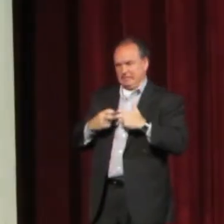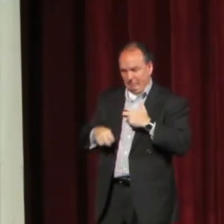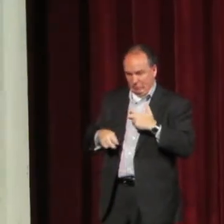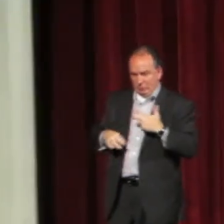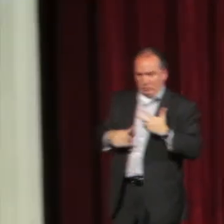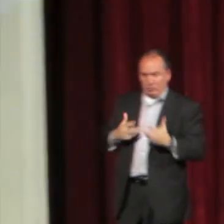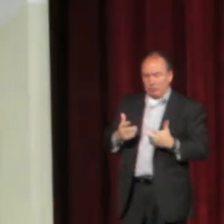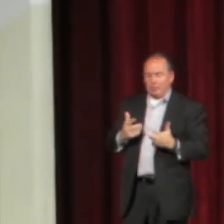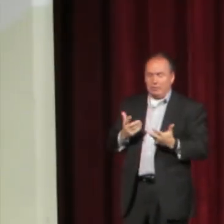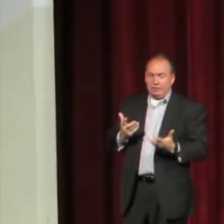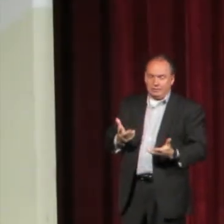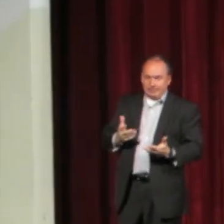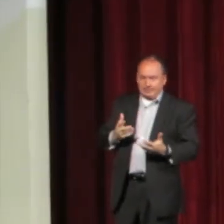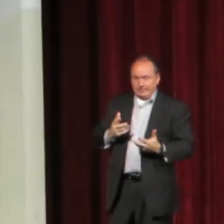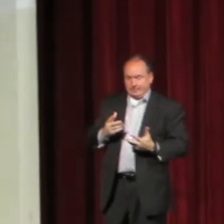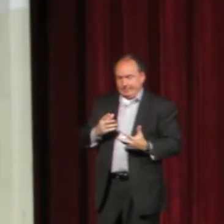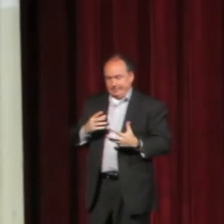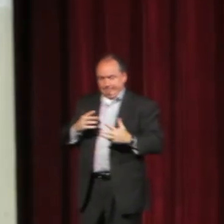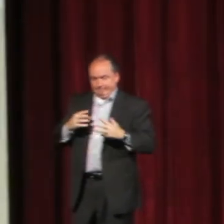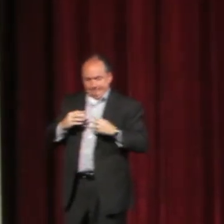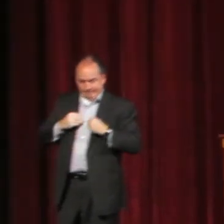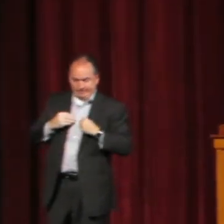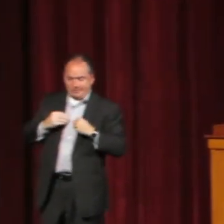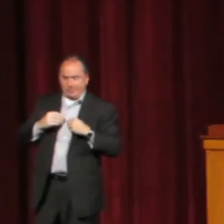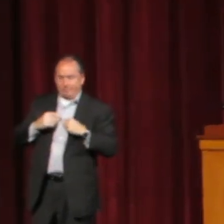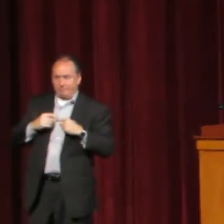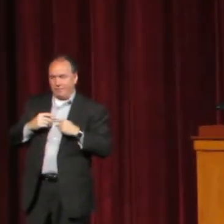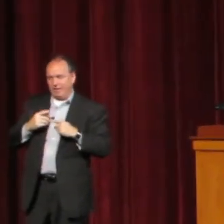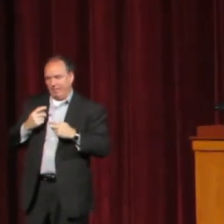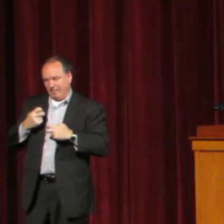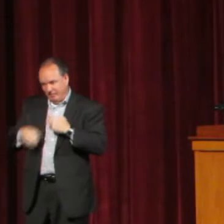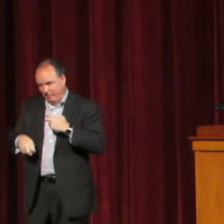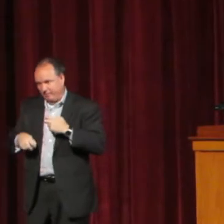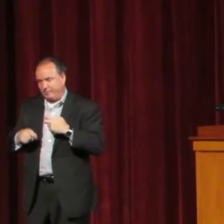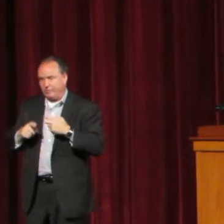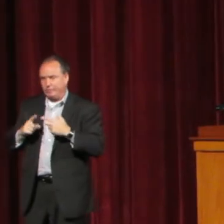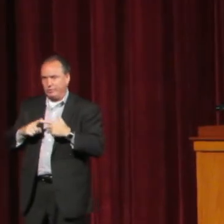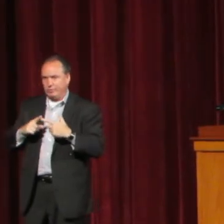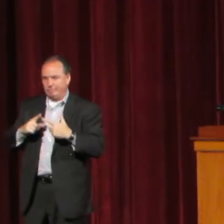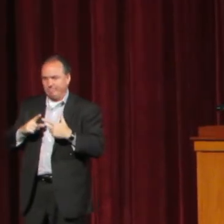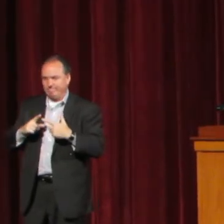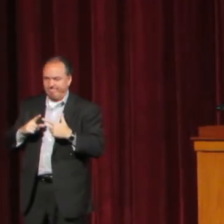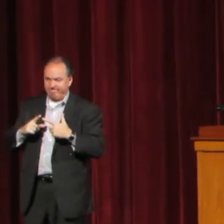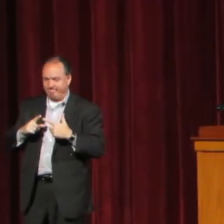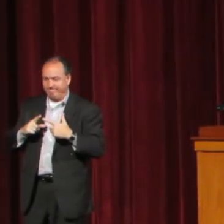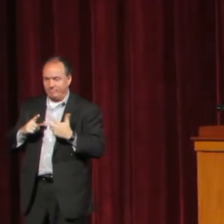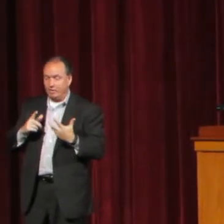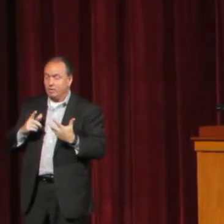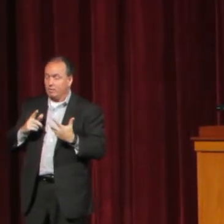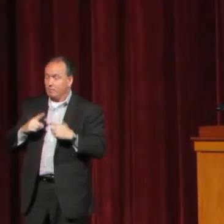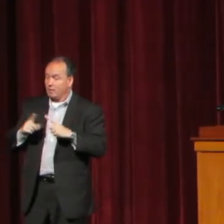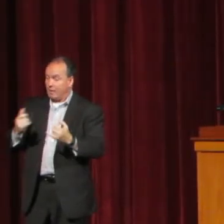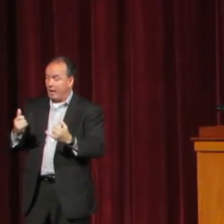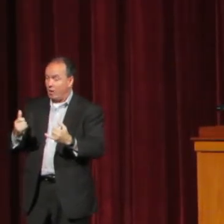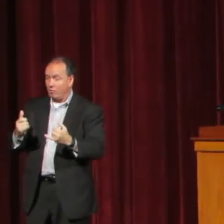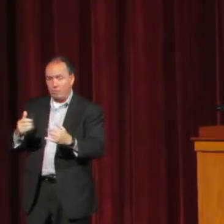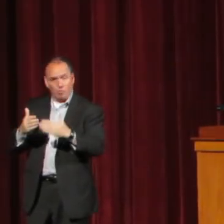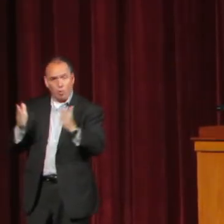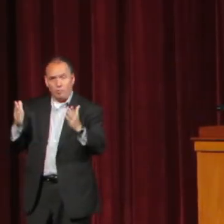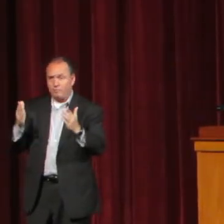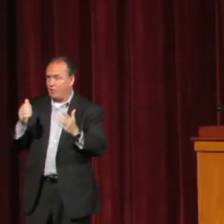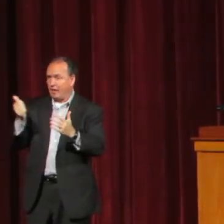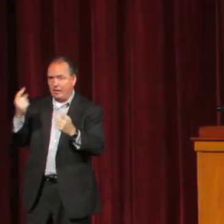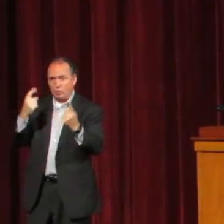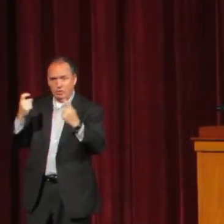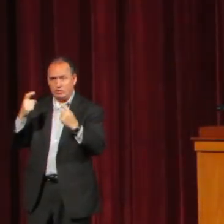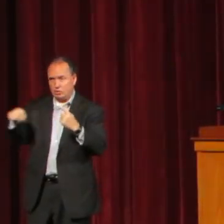difficult or a little tough to take in, but now I'd like to open it up for